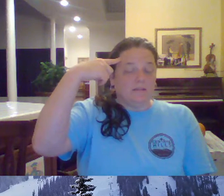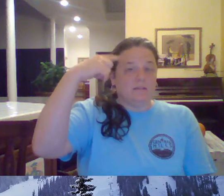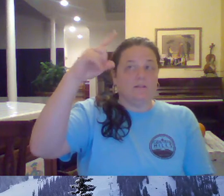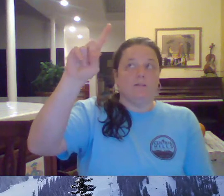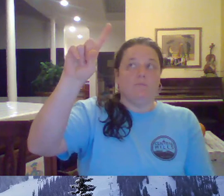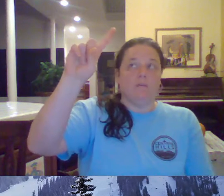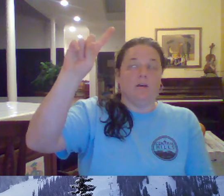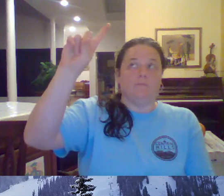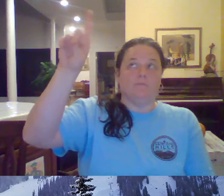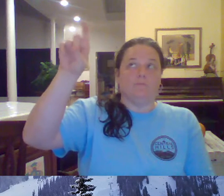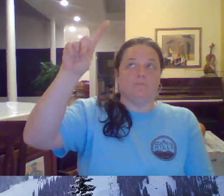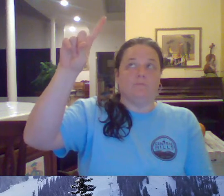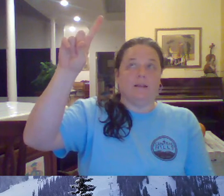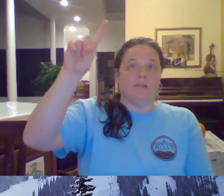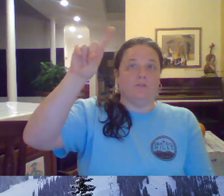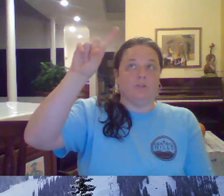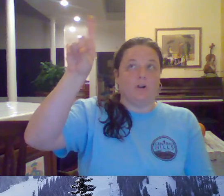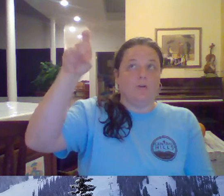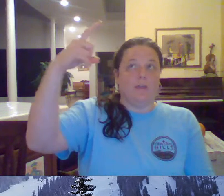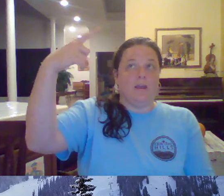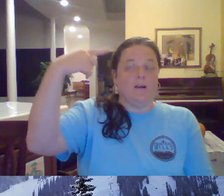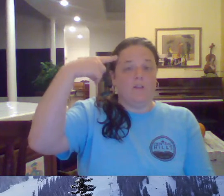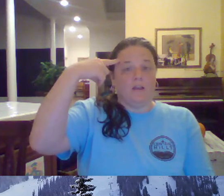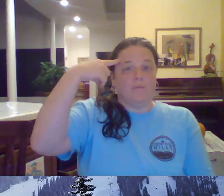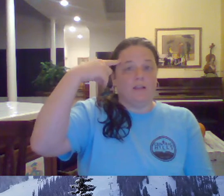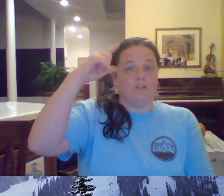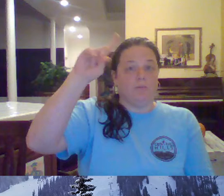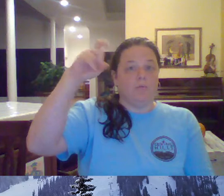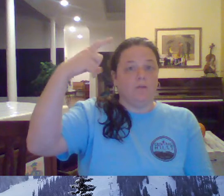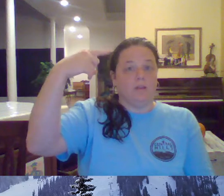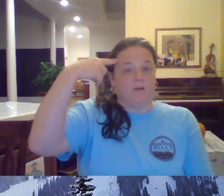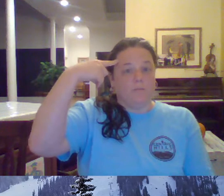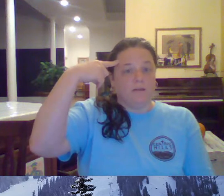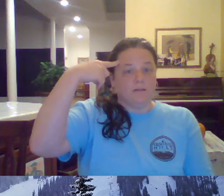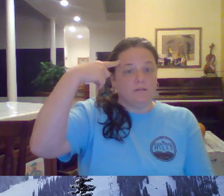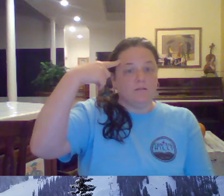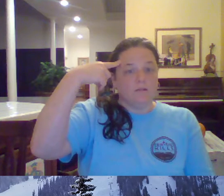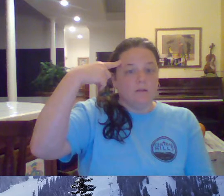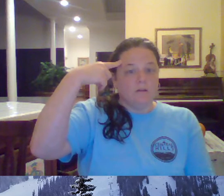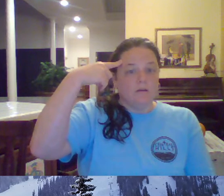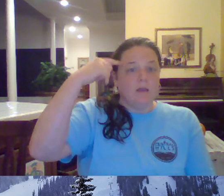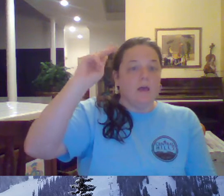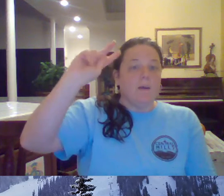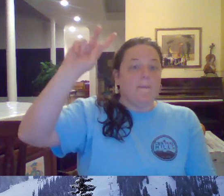Government. Make a little circle in the air and then come and hit your temple. Government.